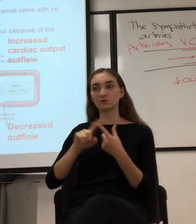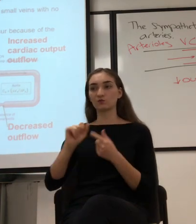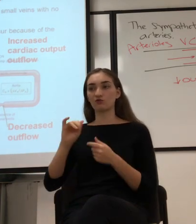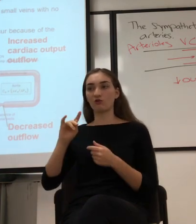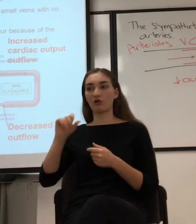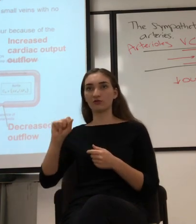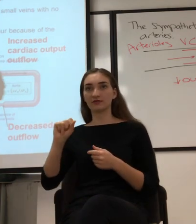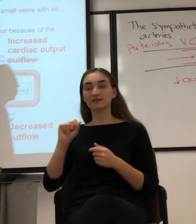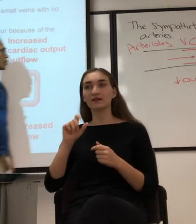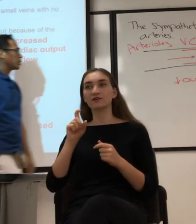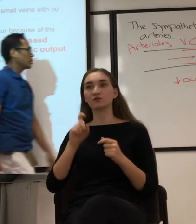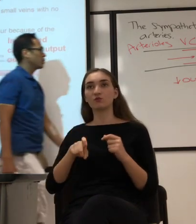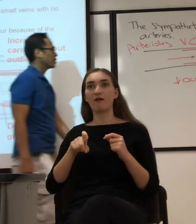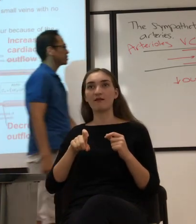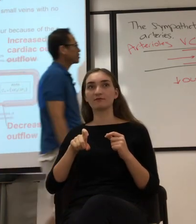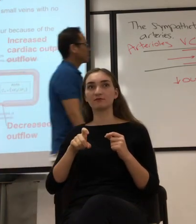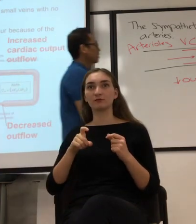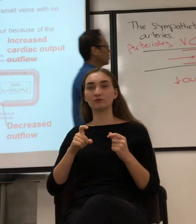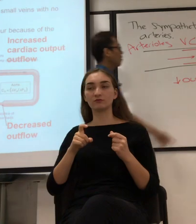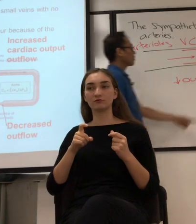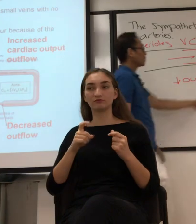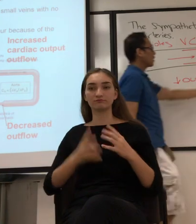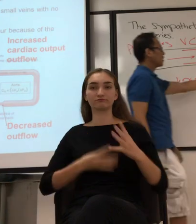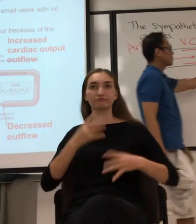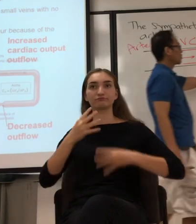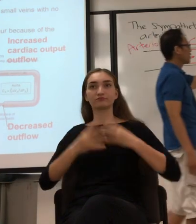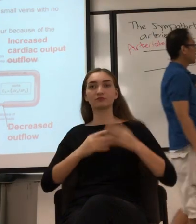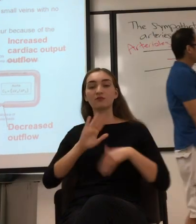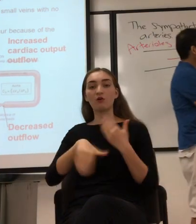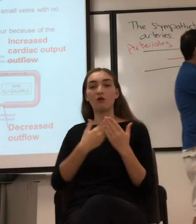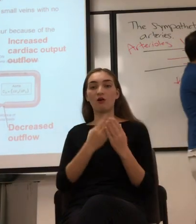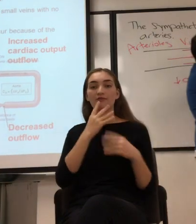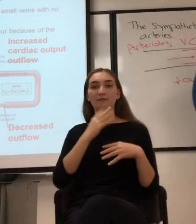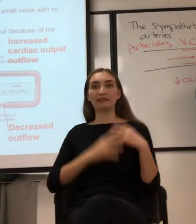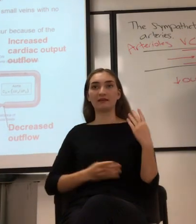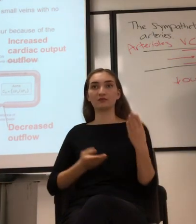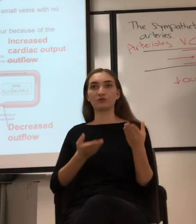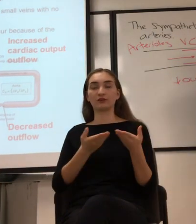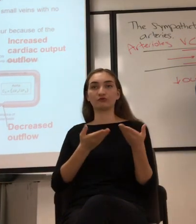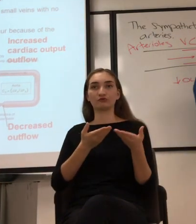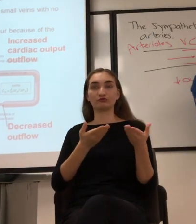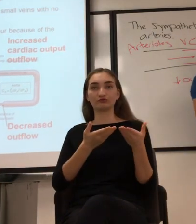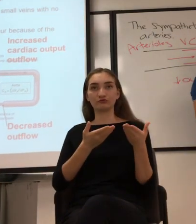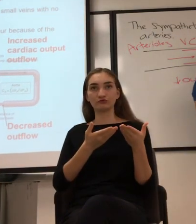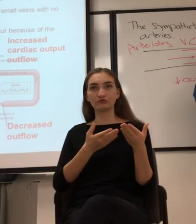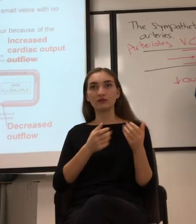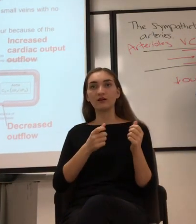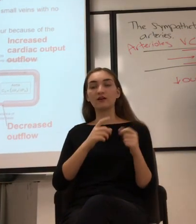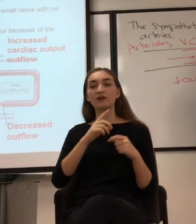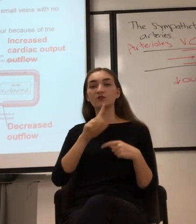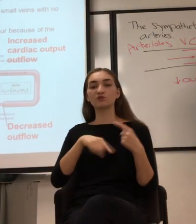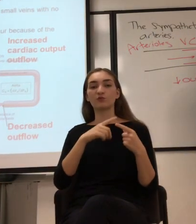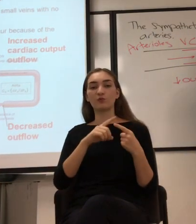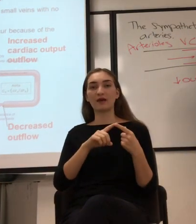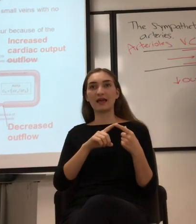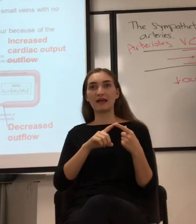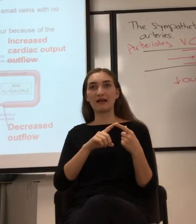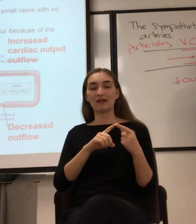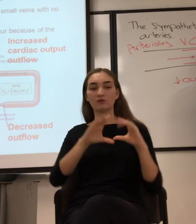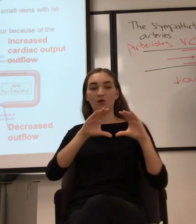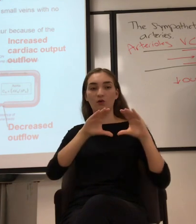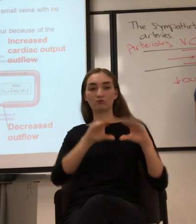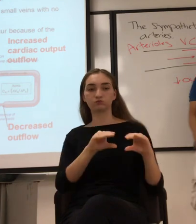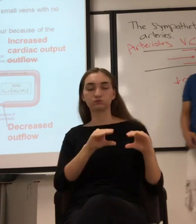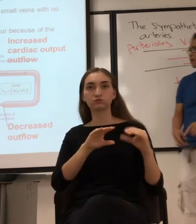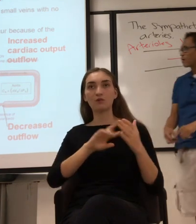you have to mobilize it. So what you want to do is, while the blood is over here, shrink the container, because when you do that, you force it